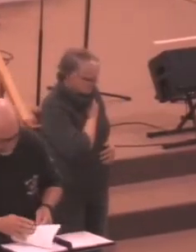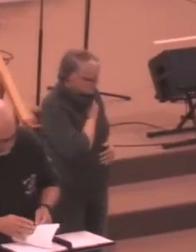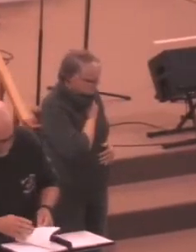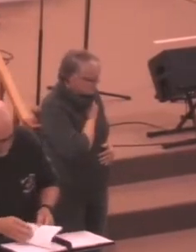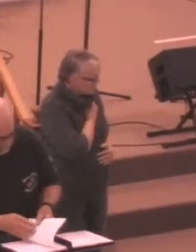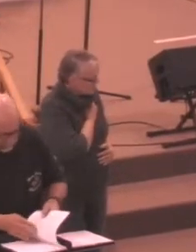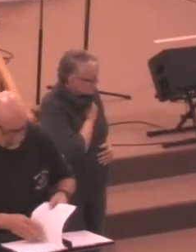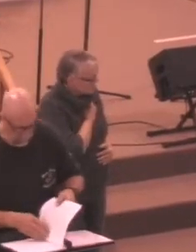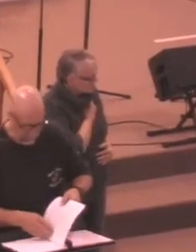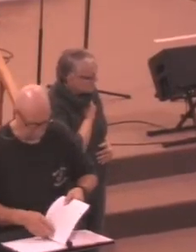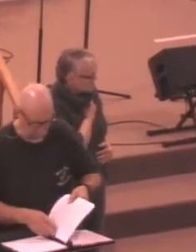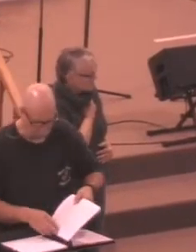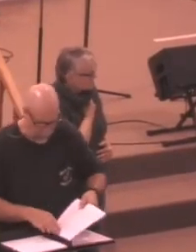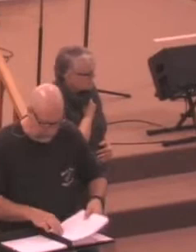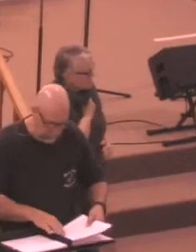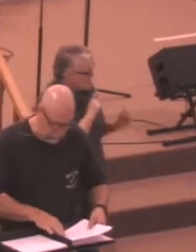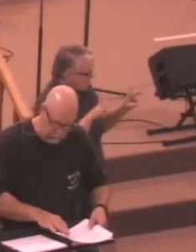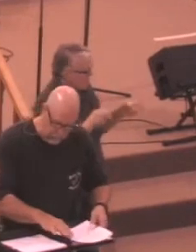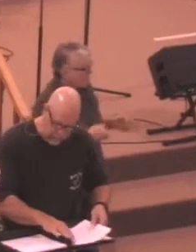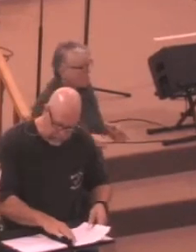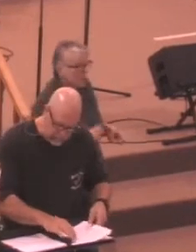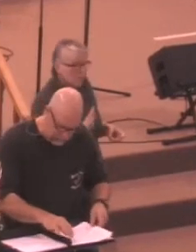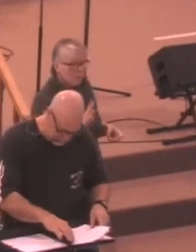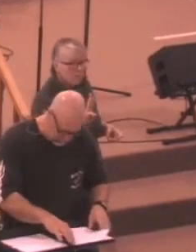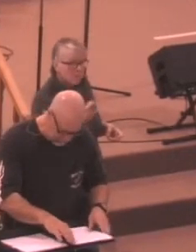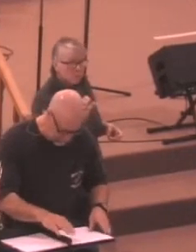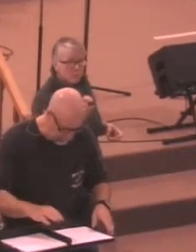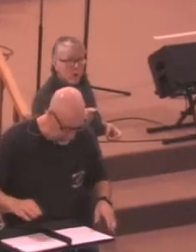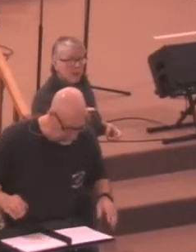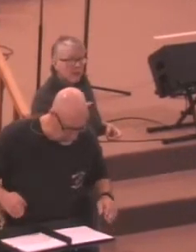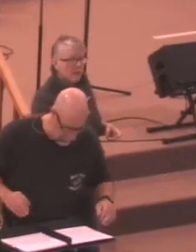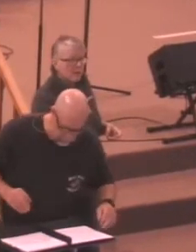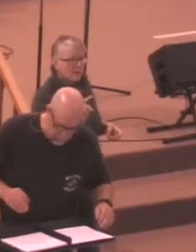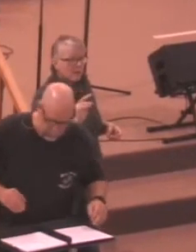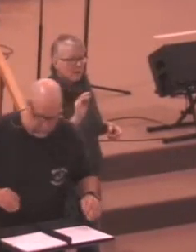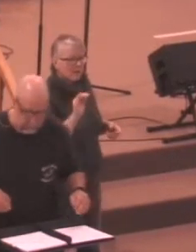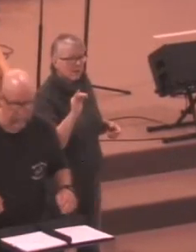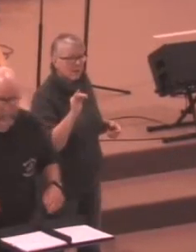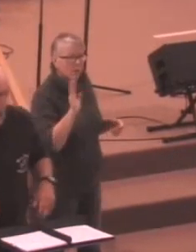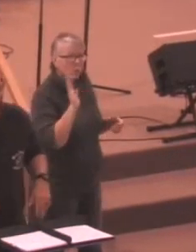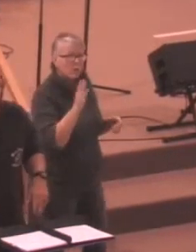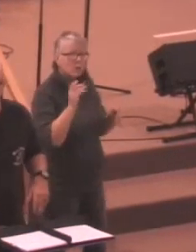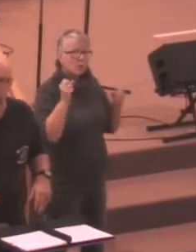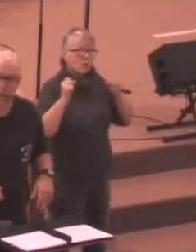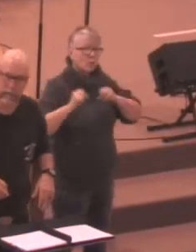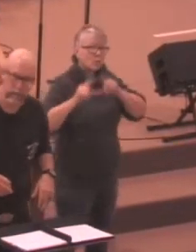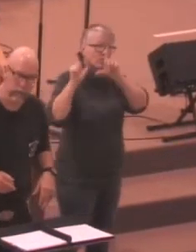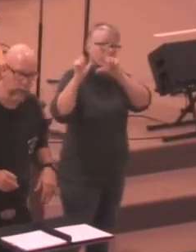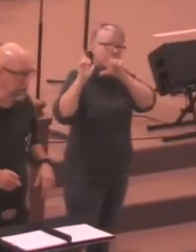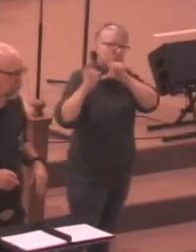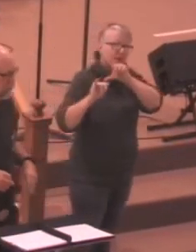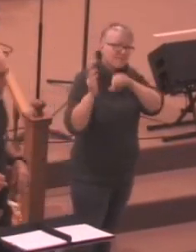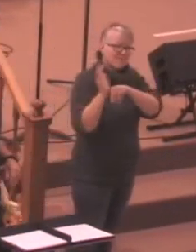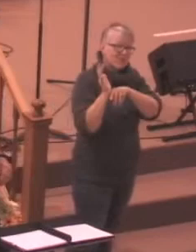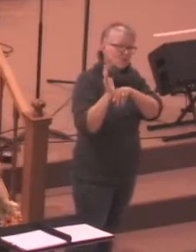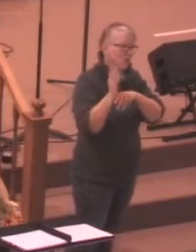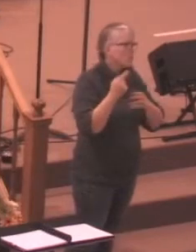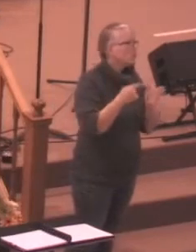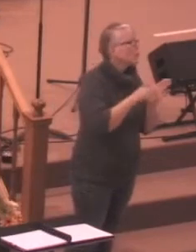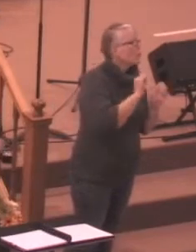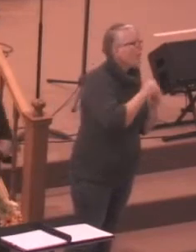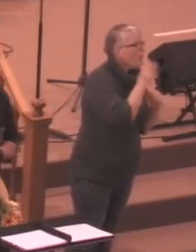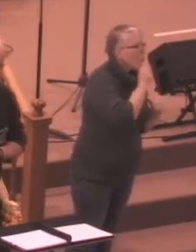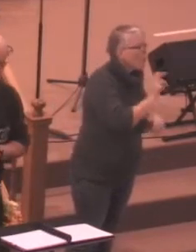stuff. So, Brian, would you bring that three-year-old up on the video here? I want to show you how a